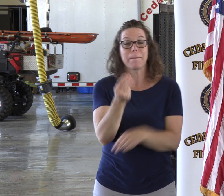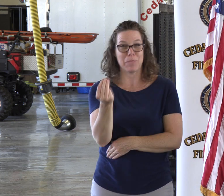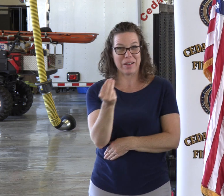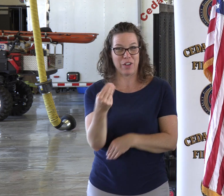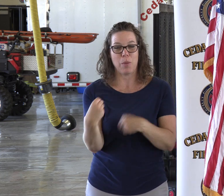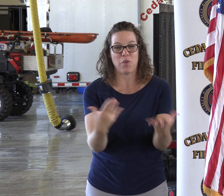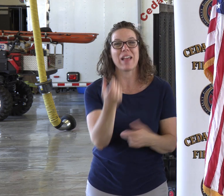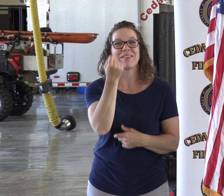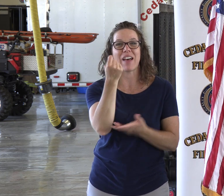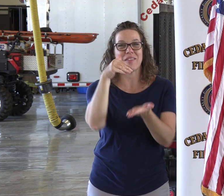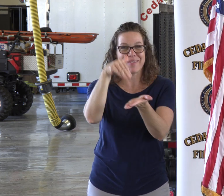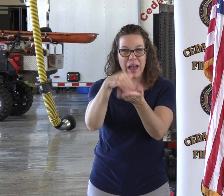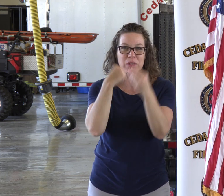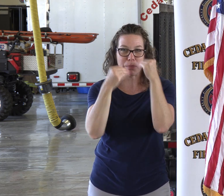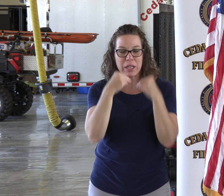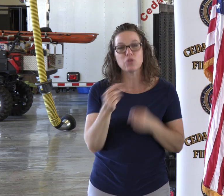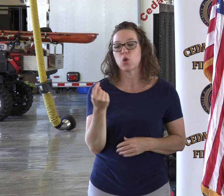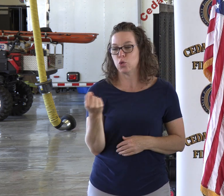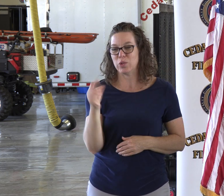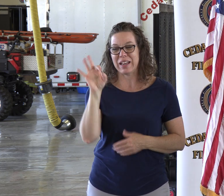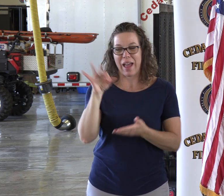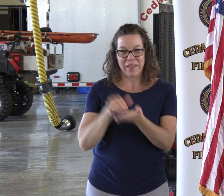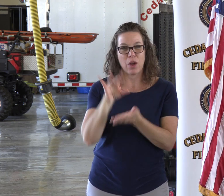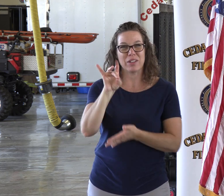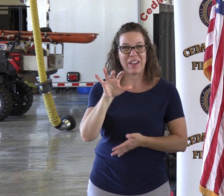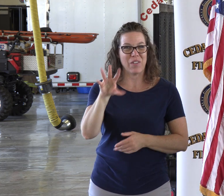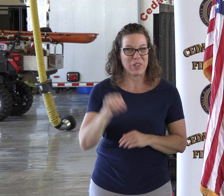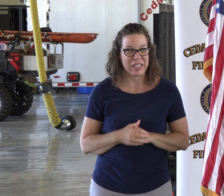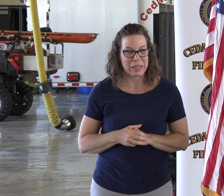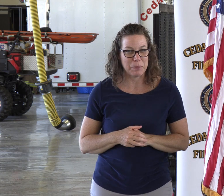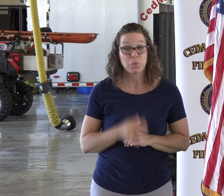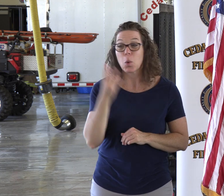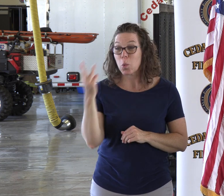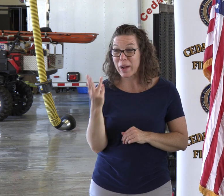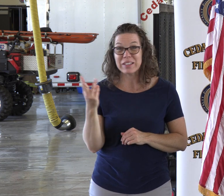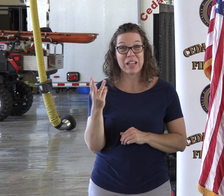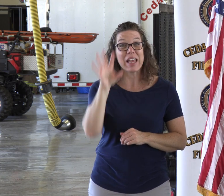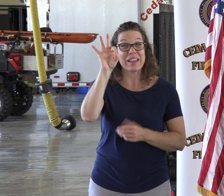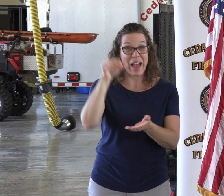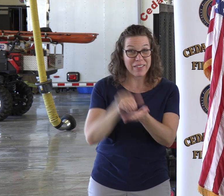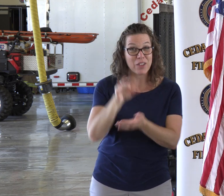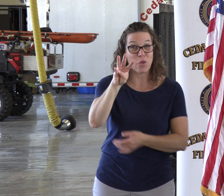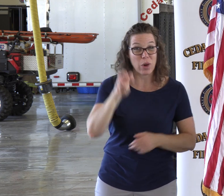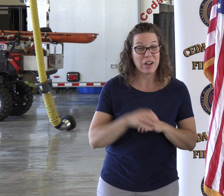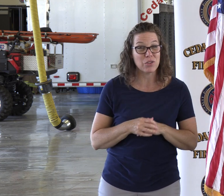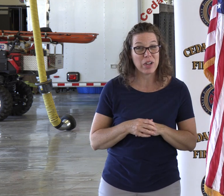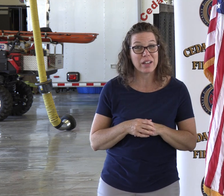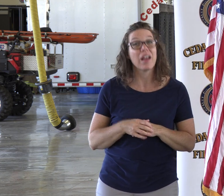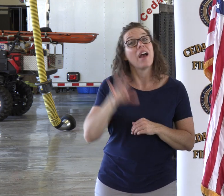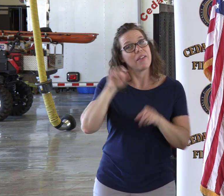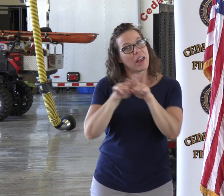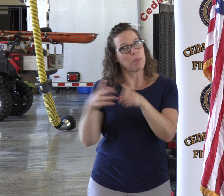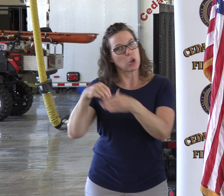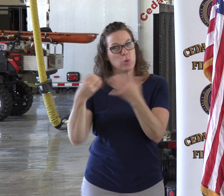provided 11,000 meals. Tuesday was 9,850. Wednesday was 9,400, and that number will also